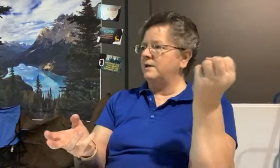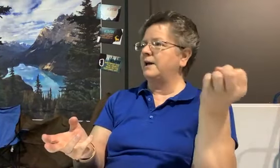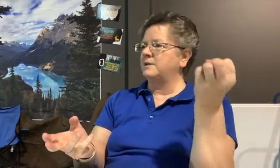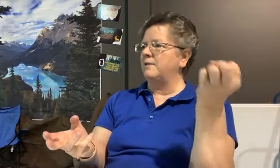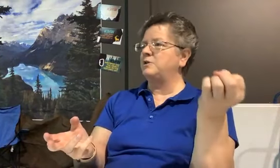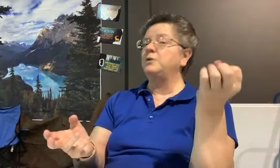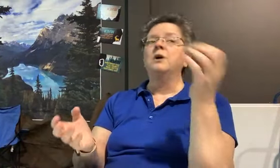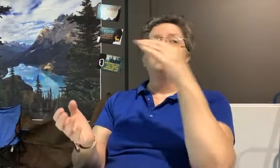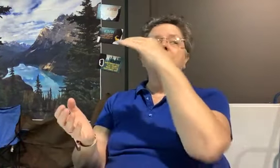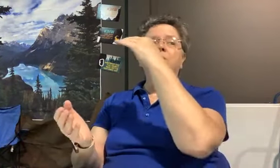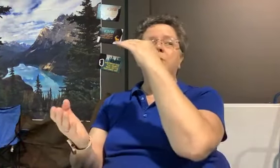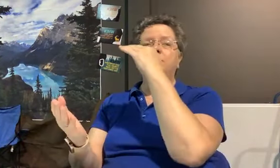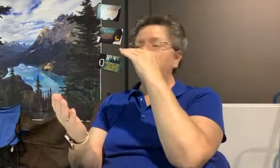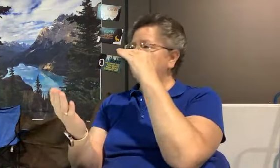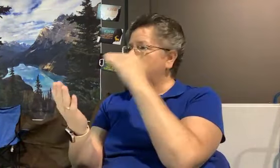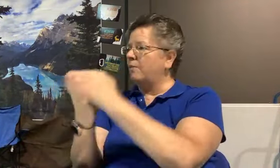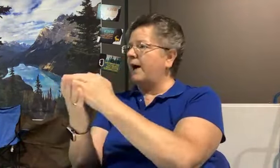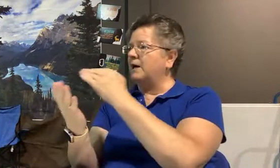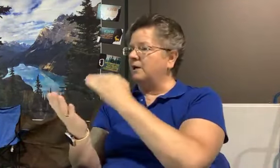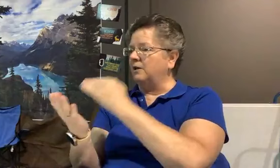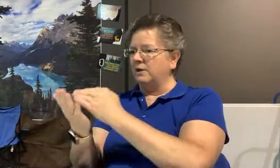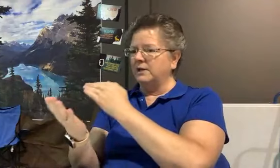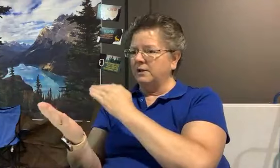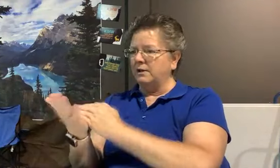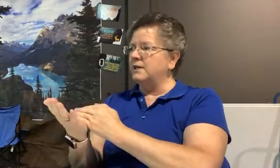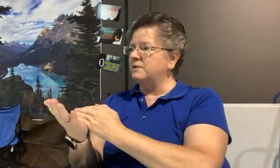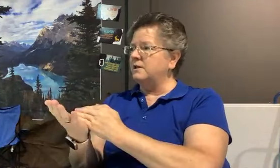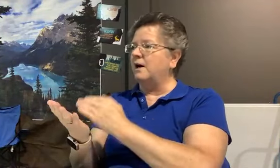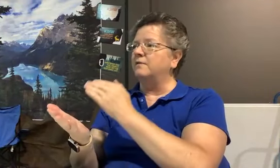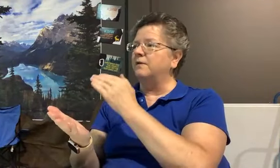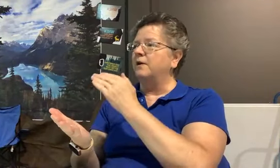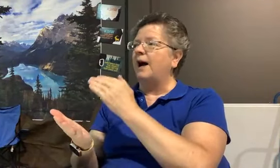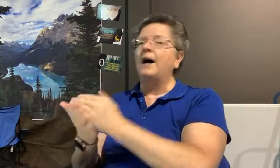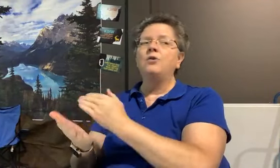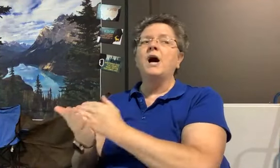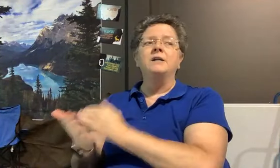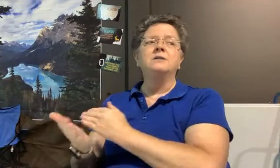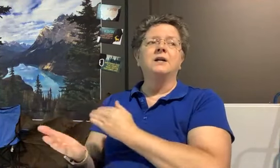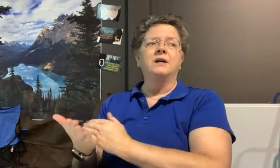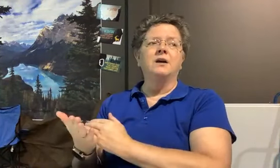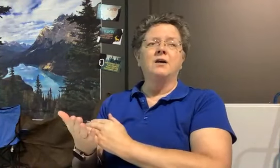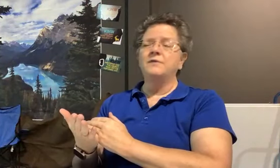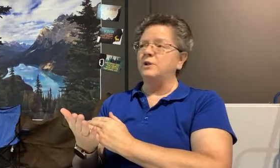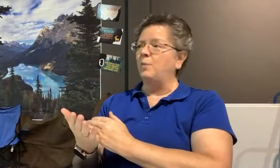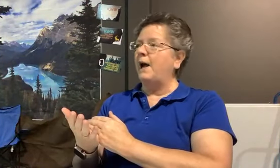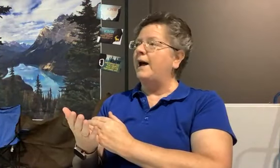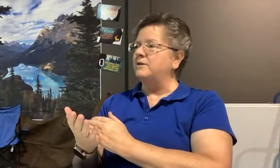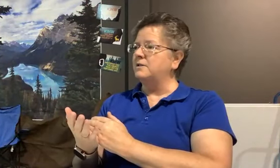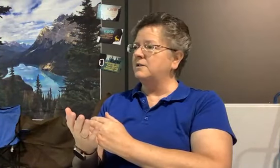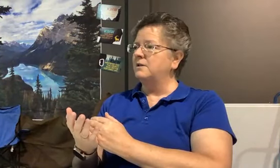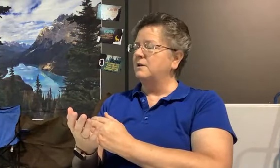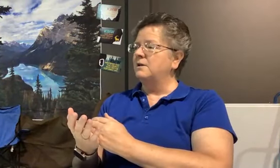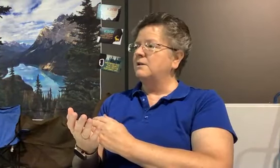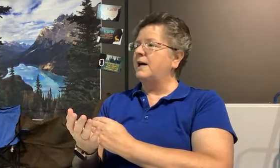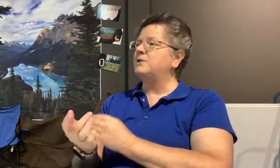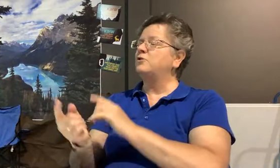next time too. But if we could go back and look at the list of how God has taken care of us in the past, that's going